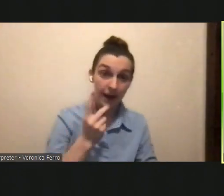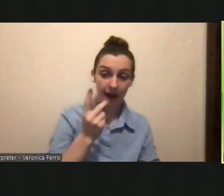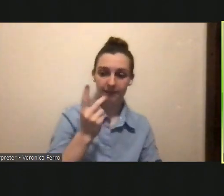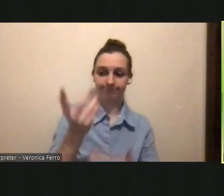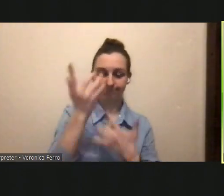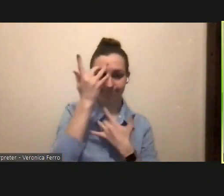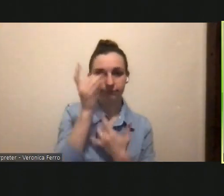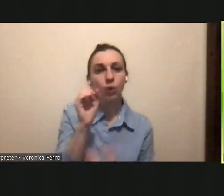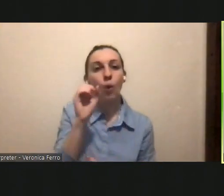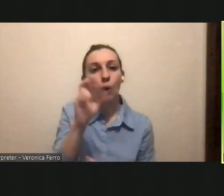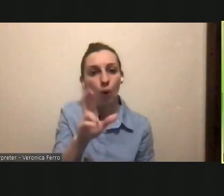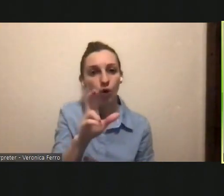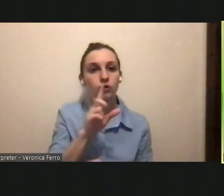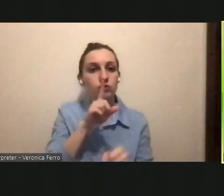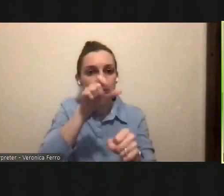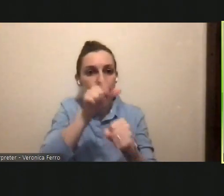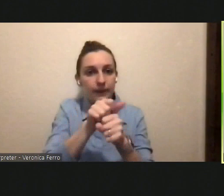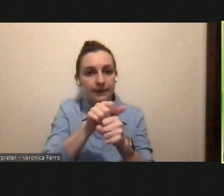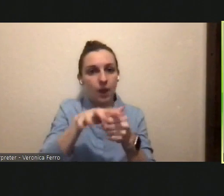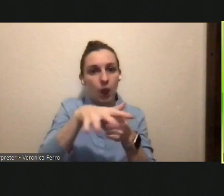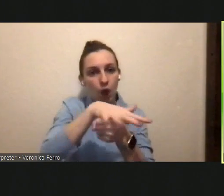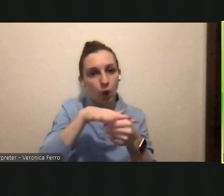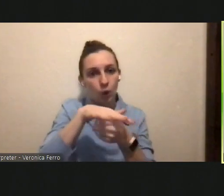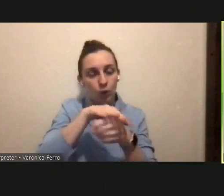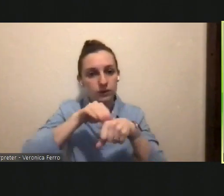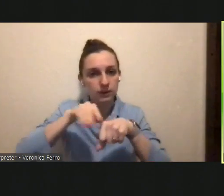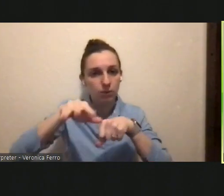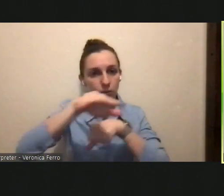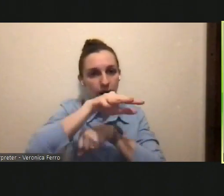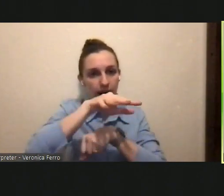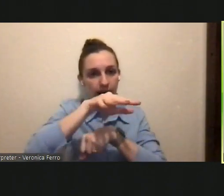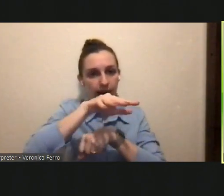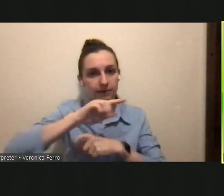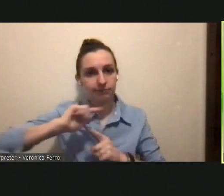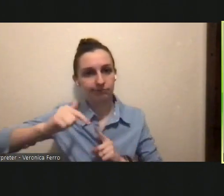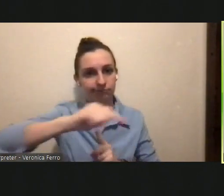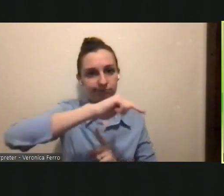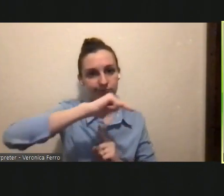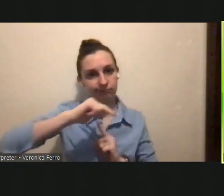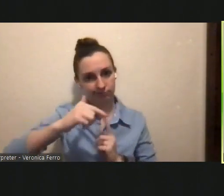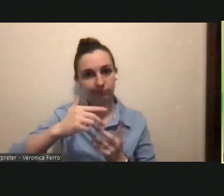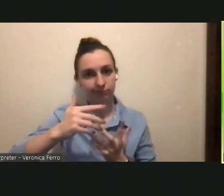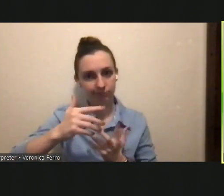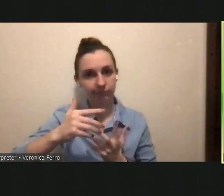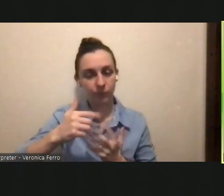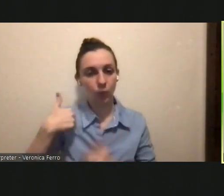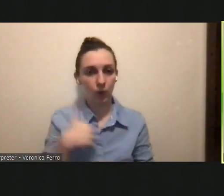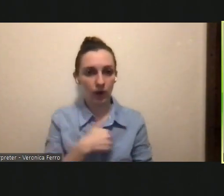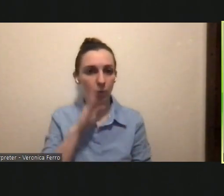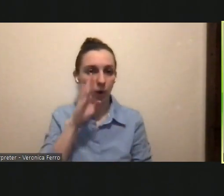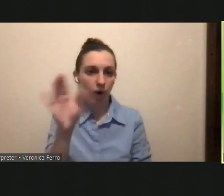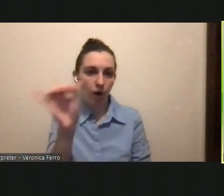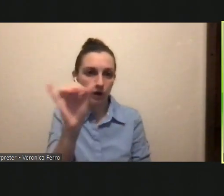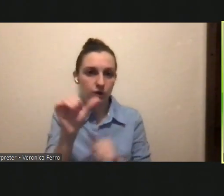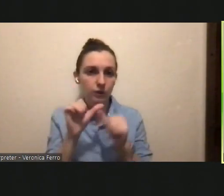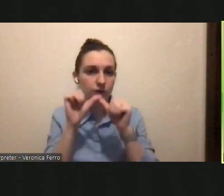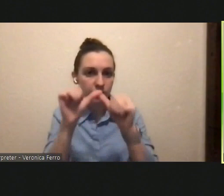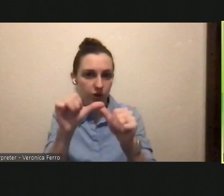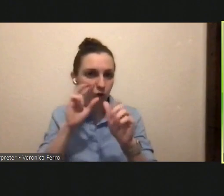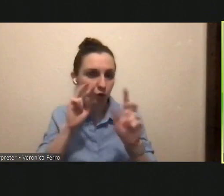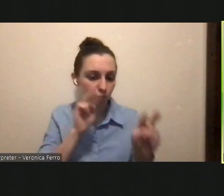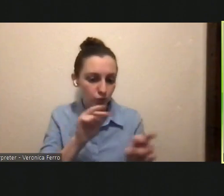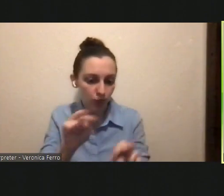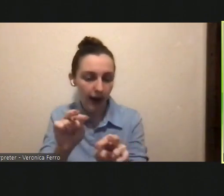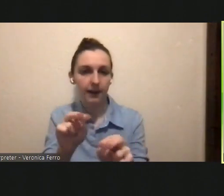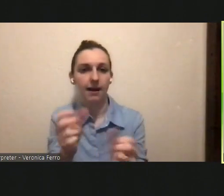more local transmission. And then of course, we'll be tracking the proportion of those specimens that are being sequenced to look at